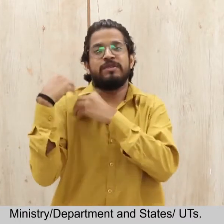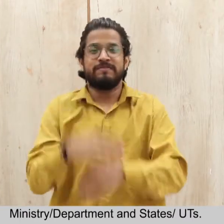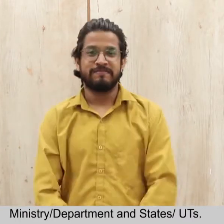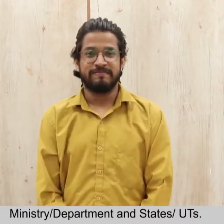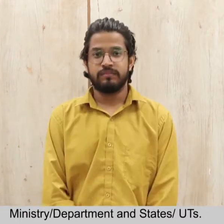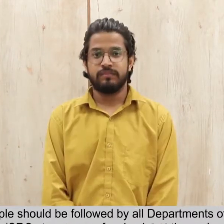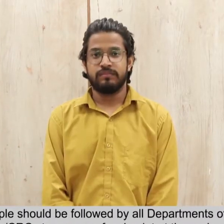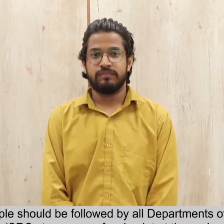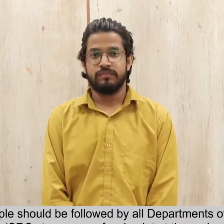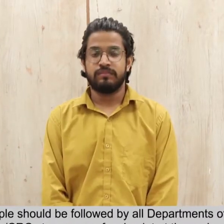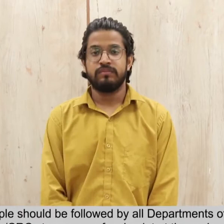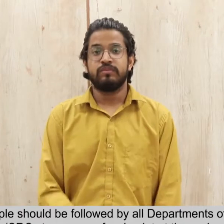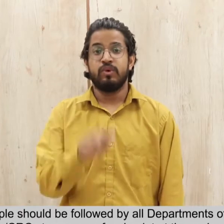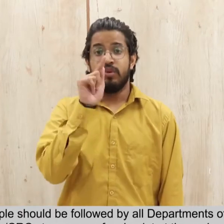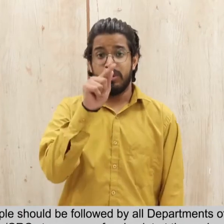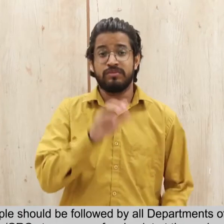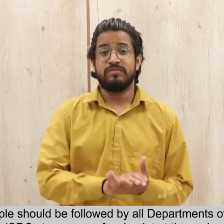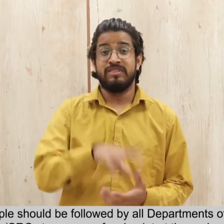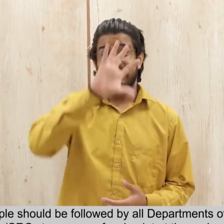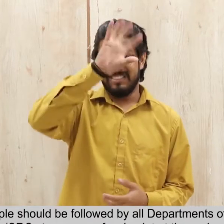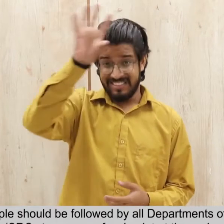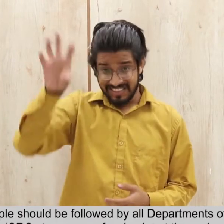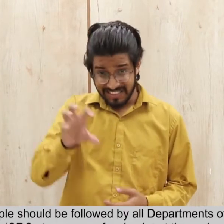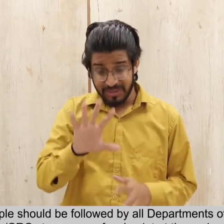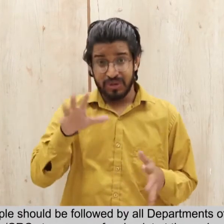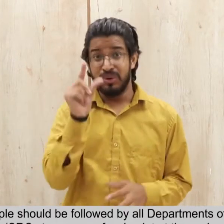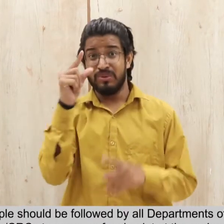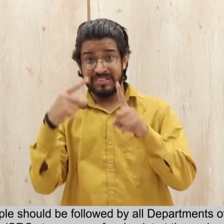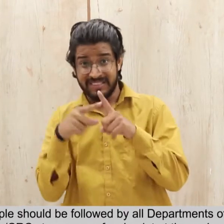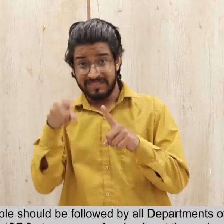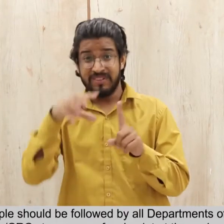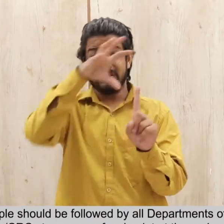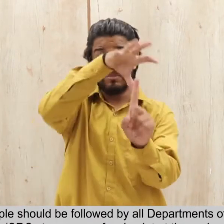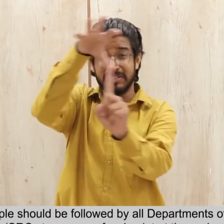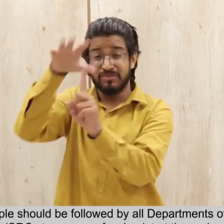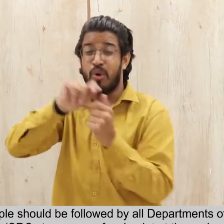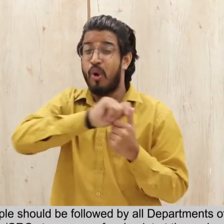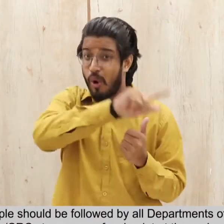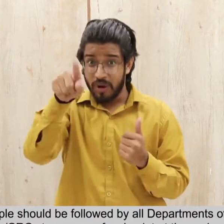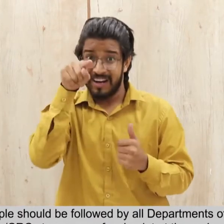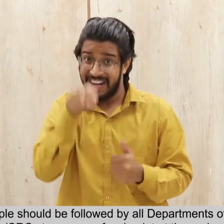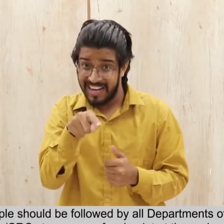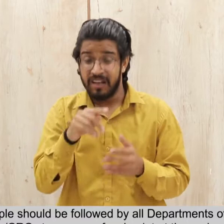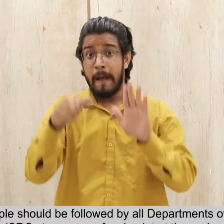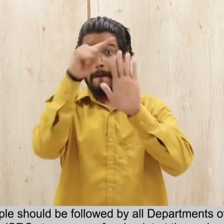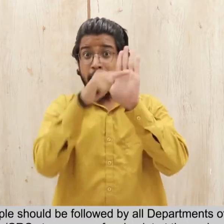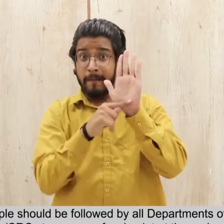territories. Similar principles should be followed by all departments of states, union territories.